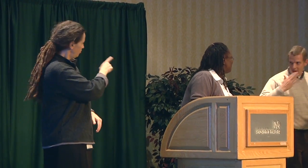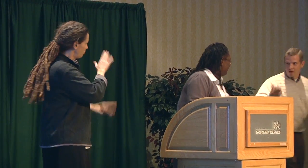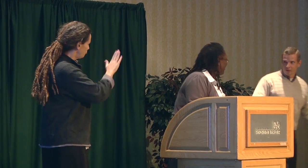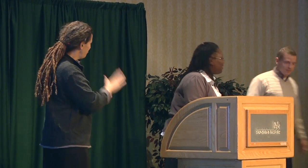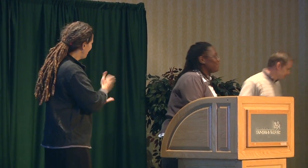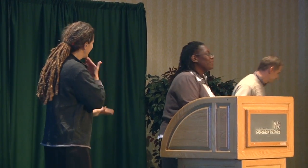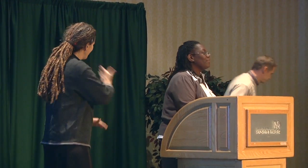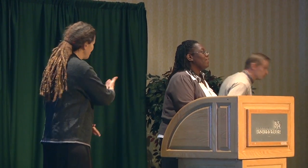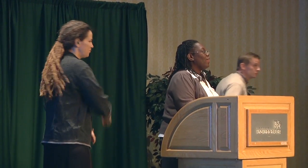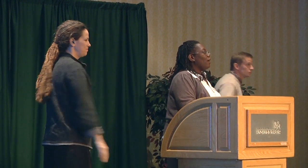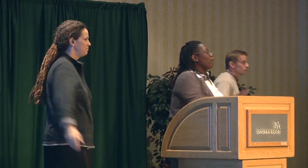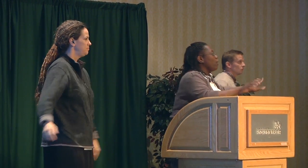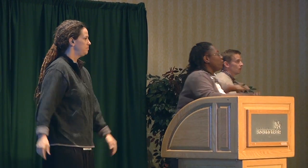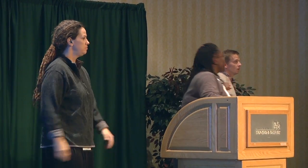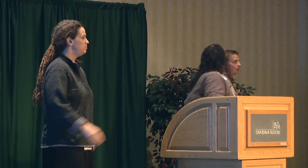you. Thank you, Valerie.